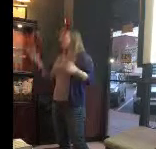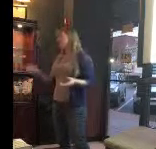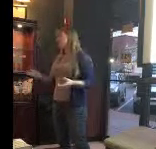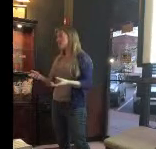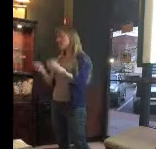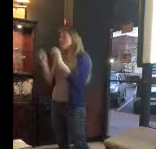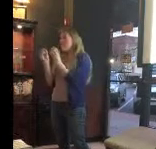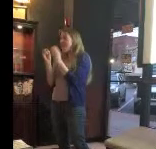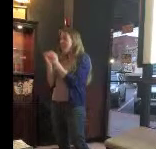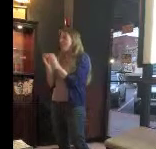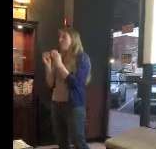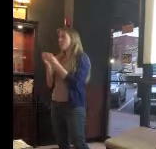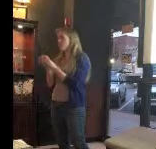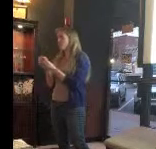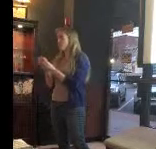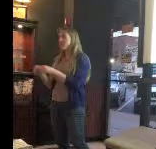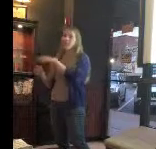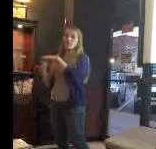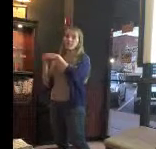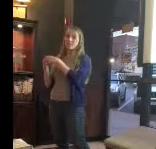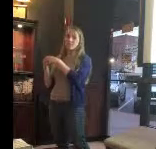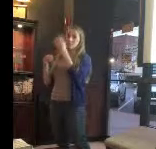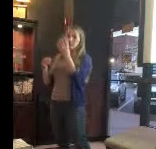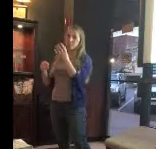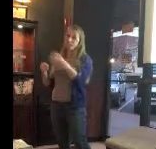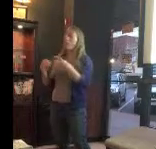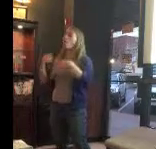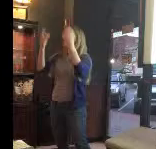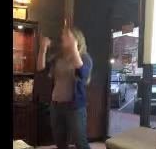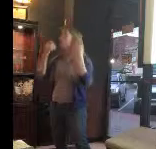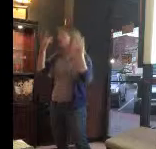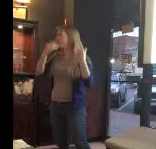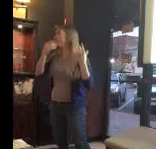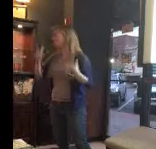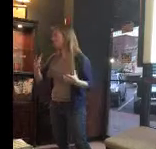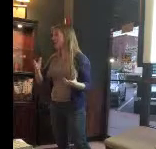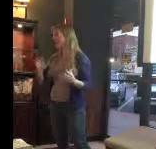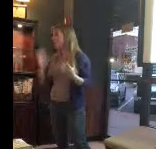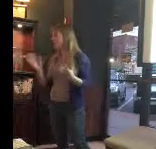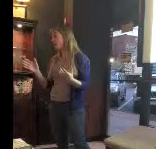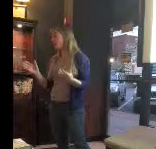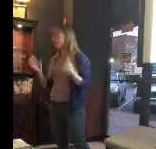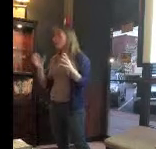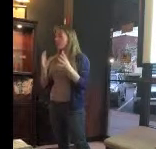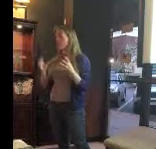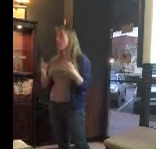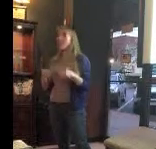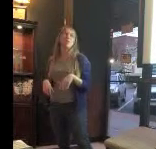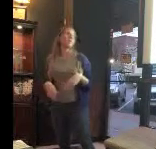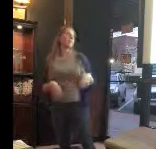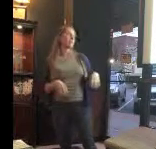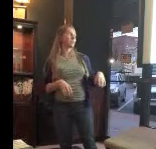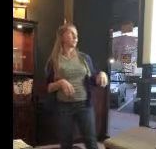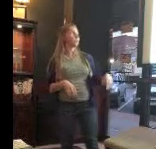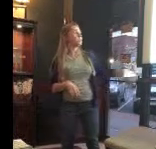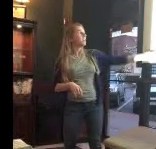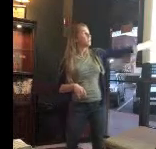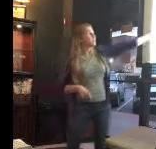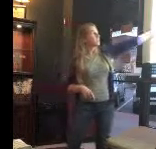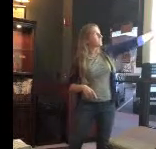values. Some things actually are 0. Now you're counting them as something. All of your numbers are going to be too big, and you don't want that. You want to try to get accurate representations here. So these